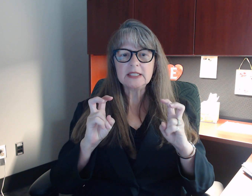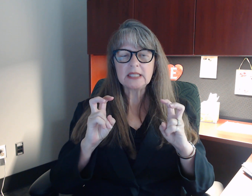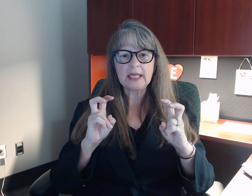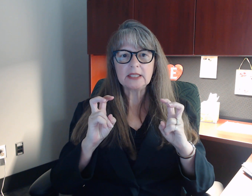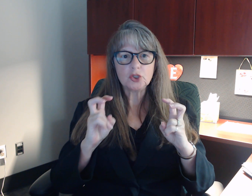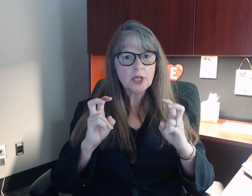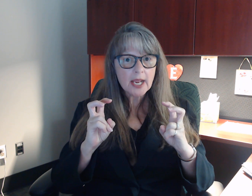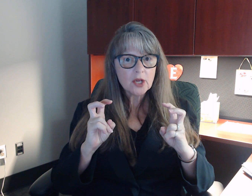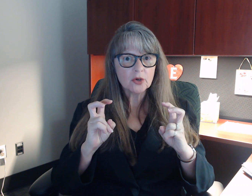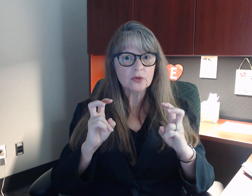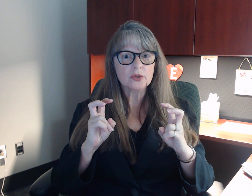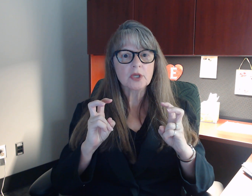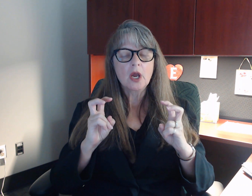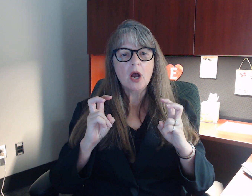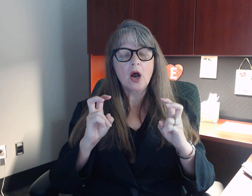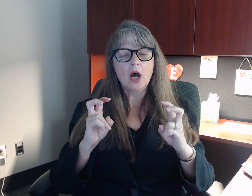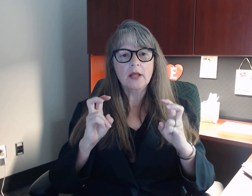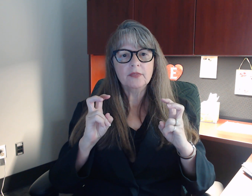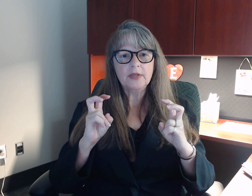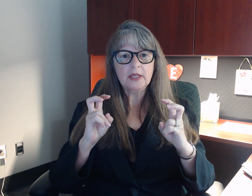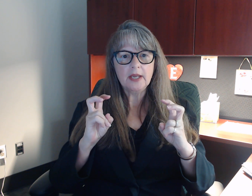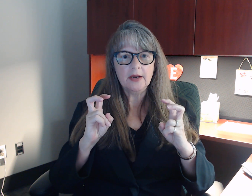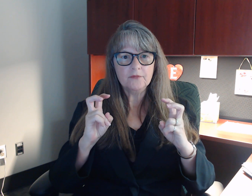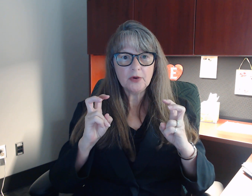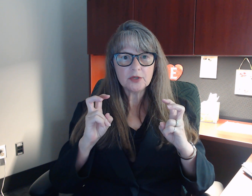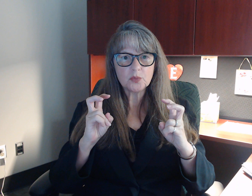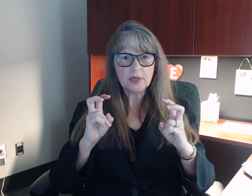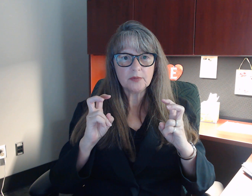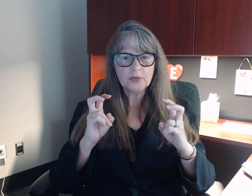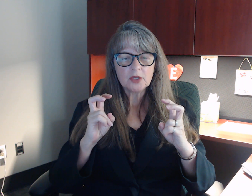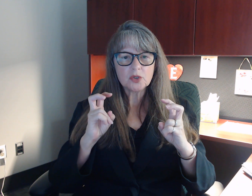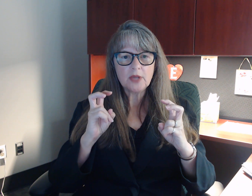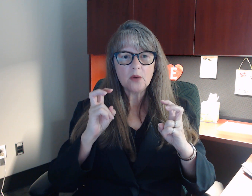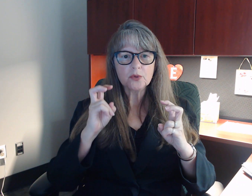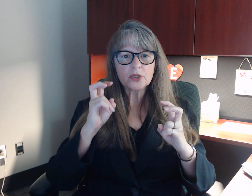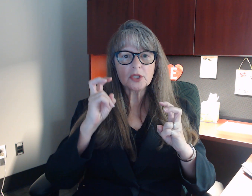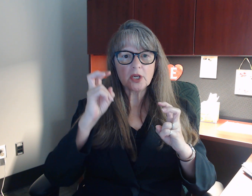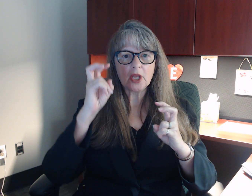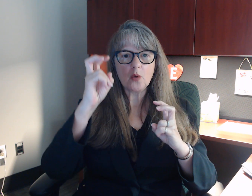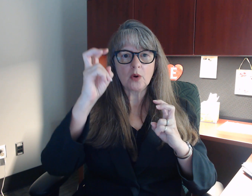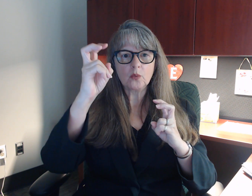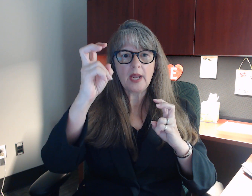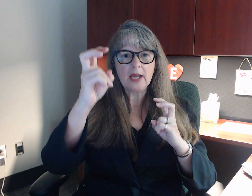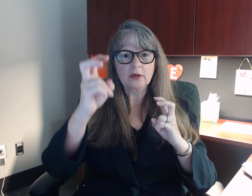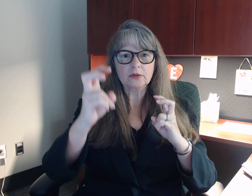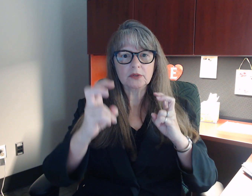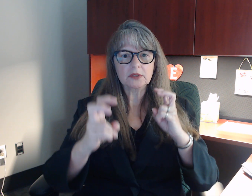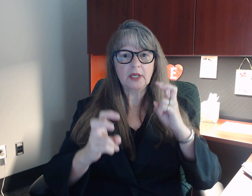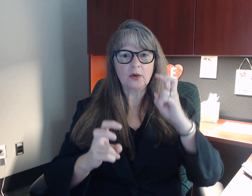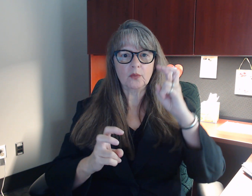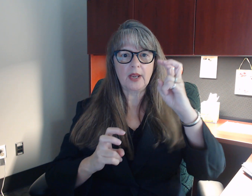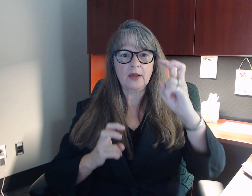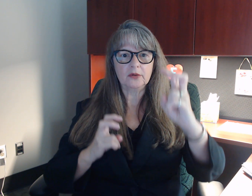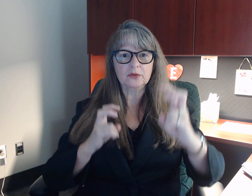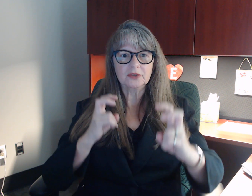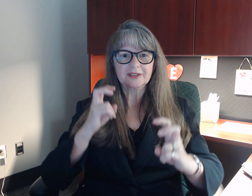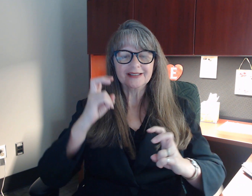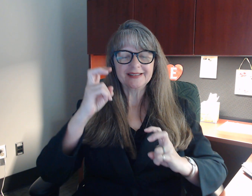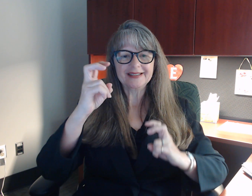like the chairs on the Ferris wheel. So now we're just going to go around and around in